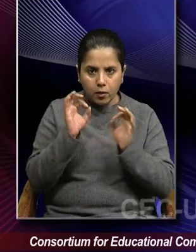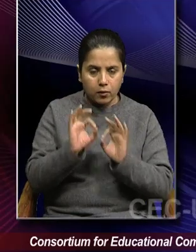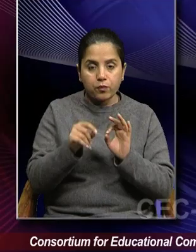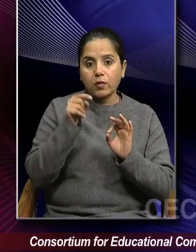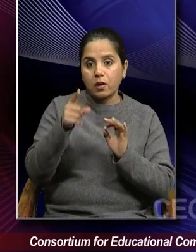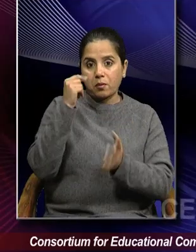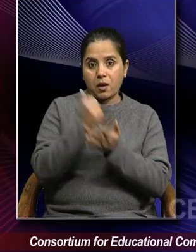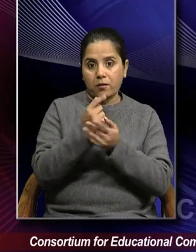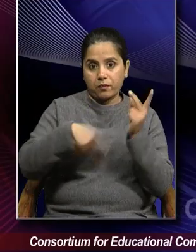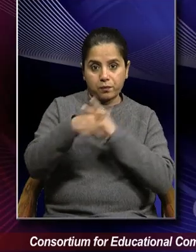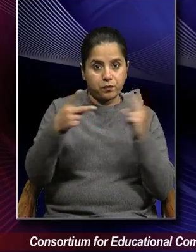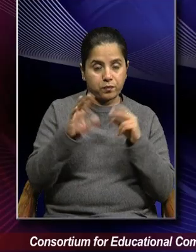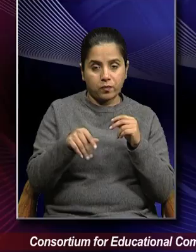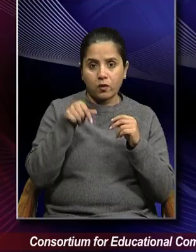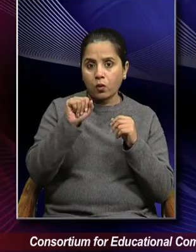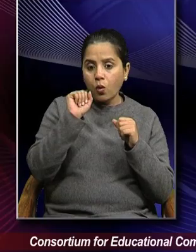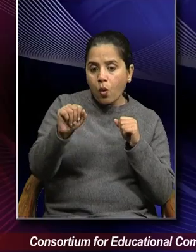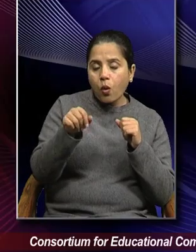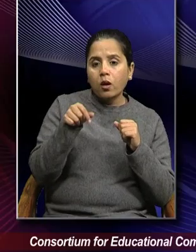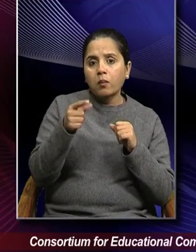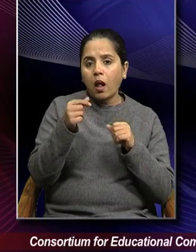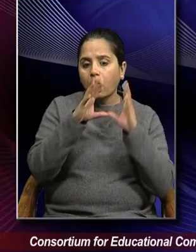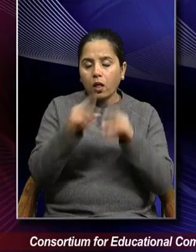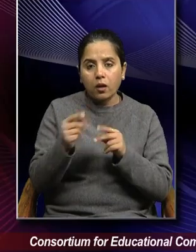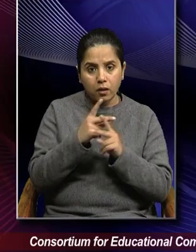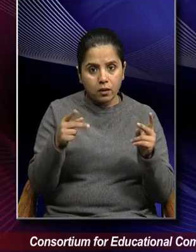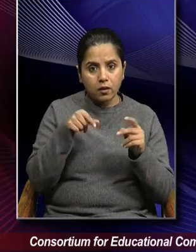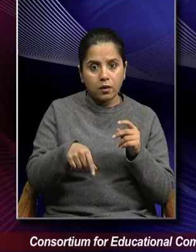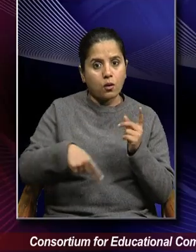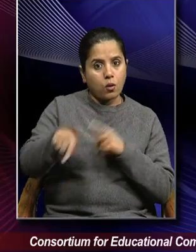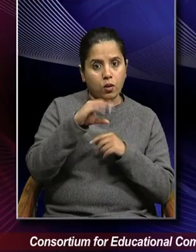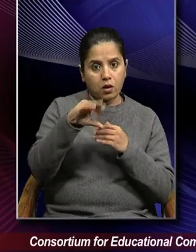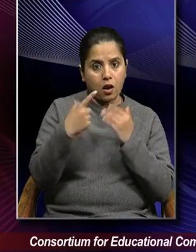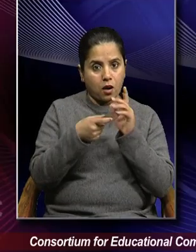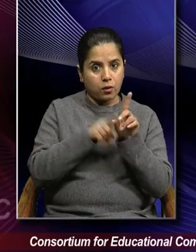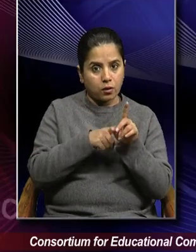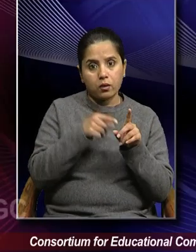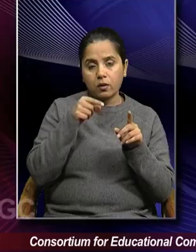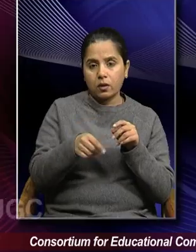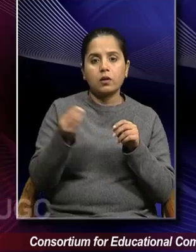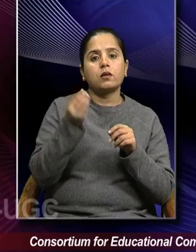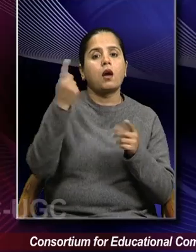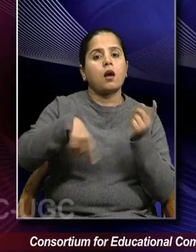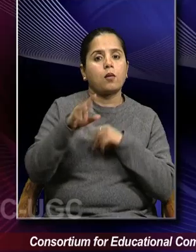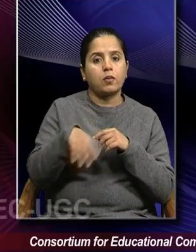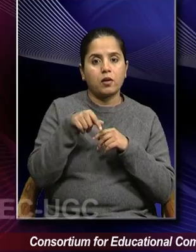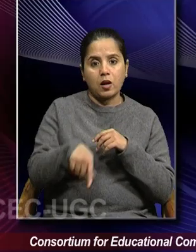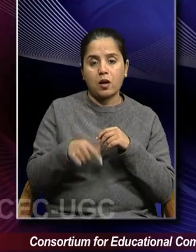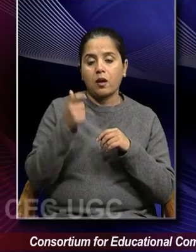reduces liquidity and counterparty risk. So the risk which can be there in